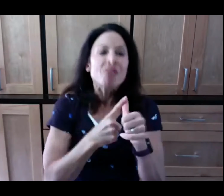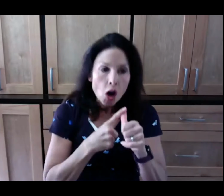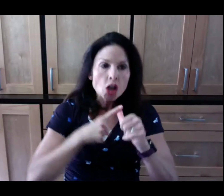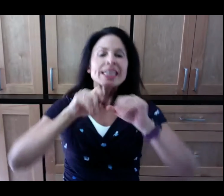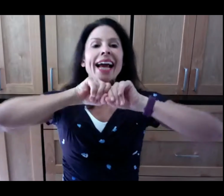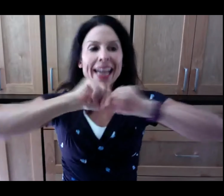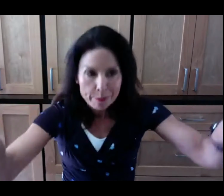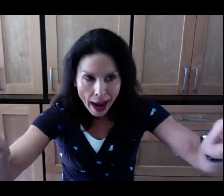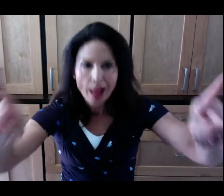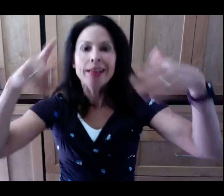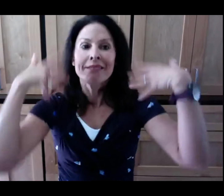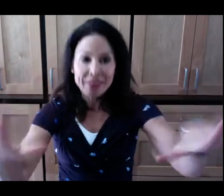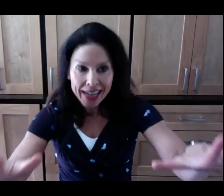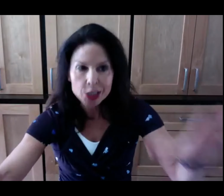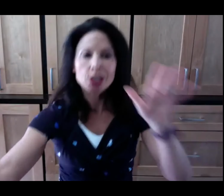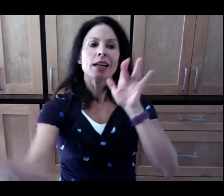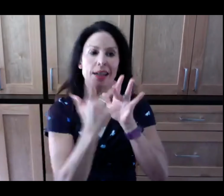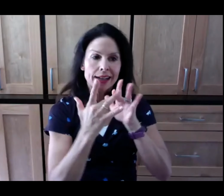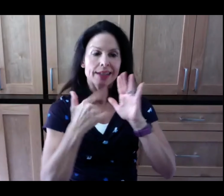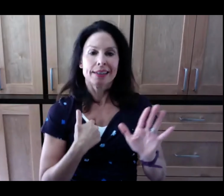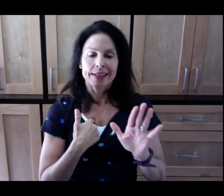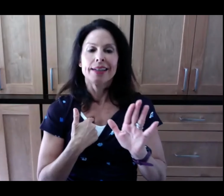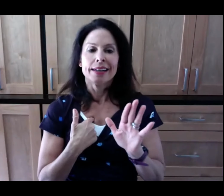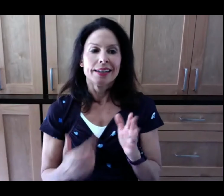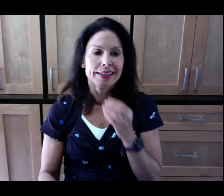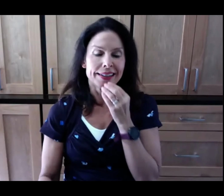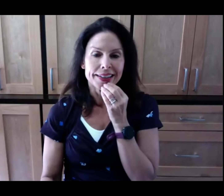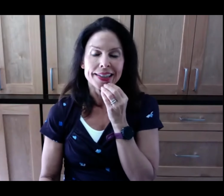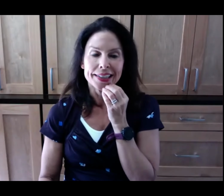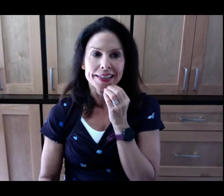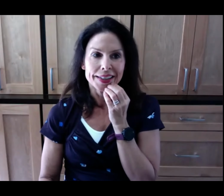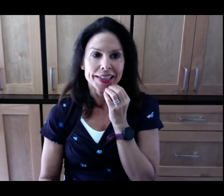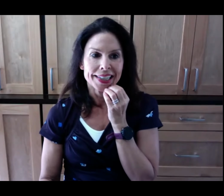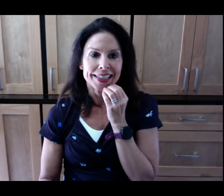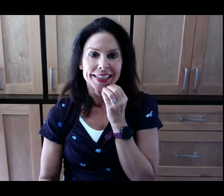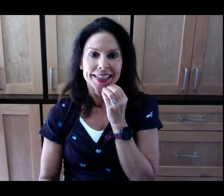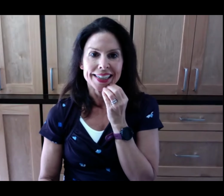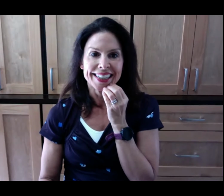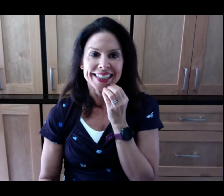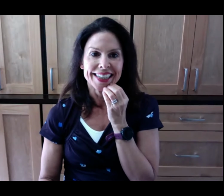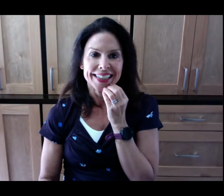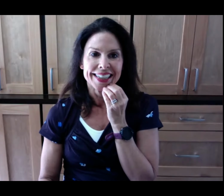me. First, I email them, and then I have them contact me with their interests.